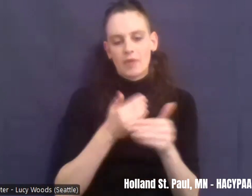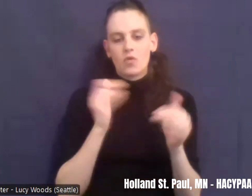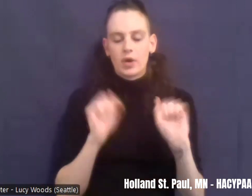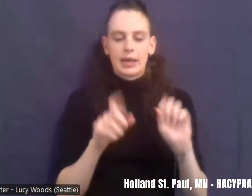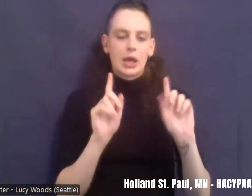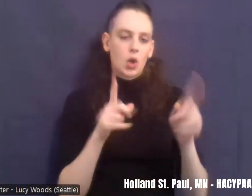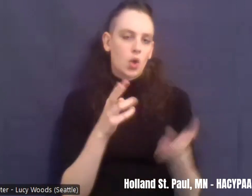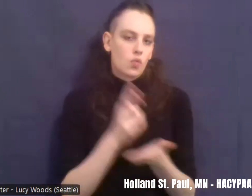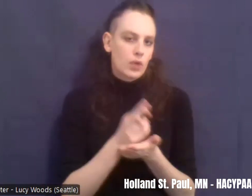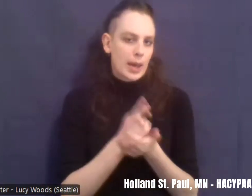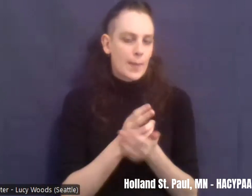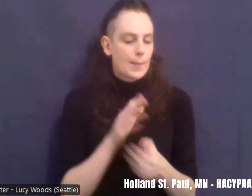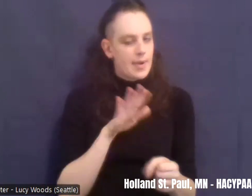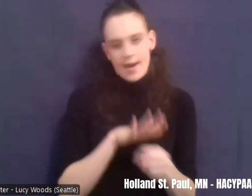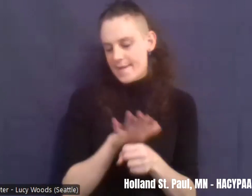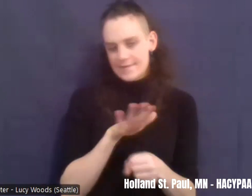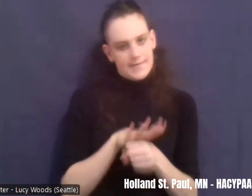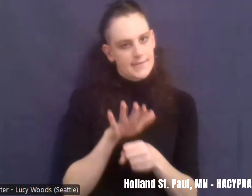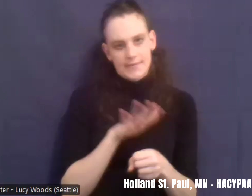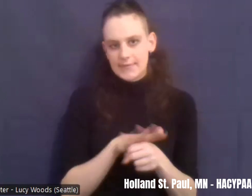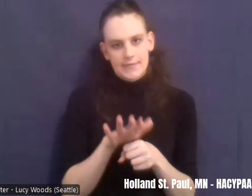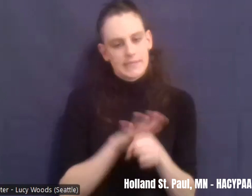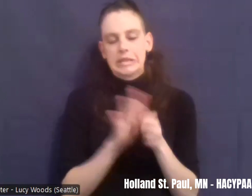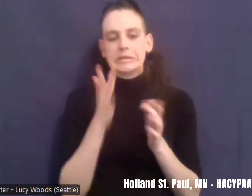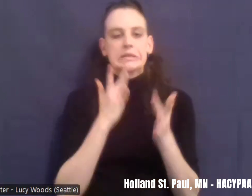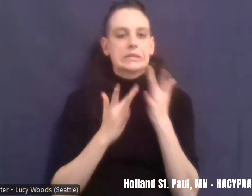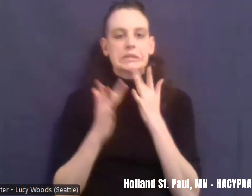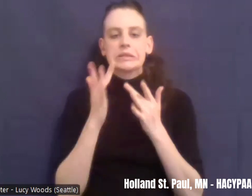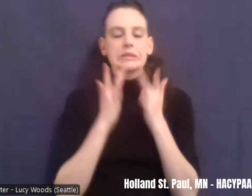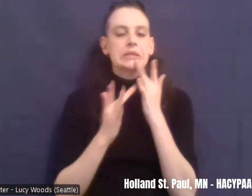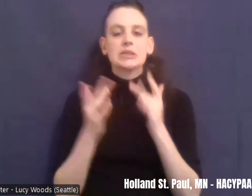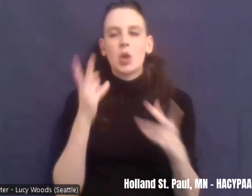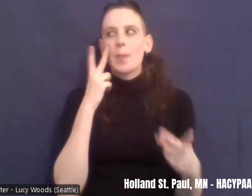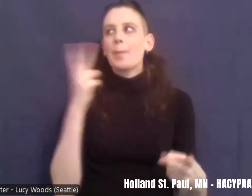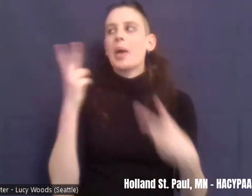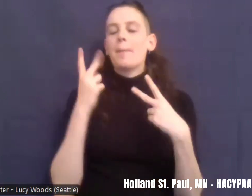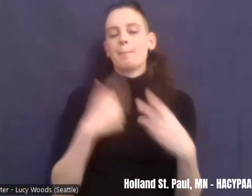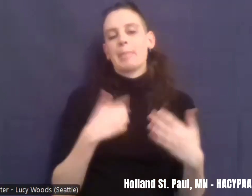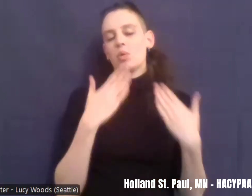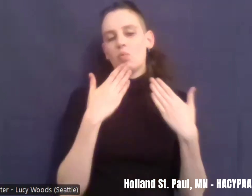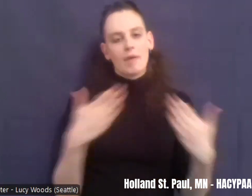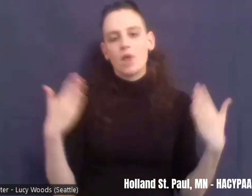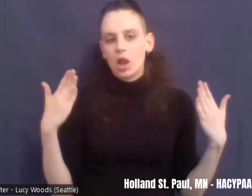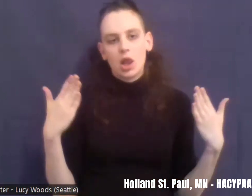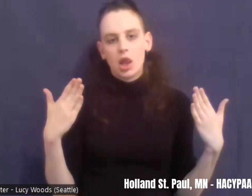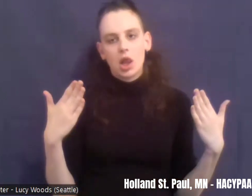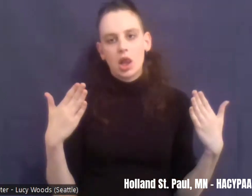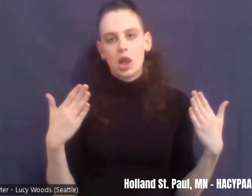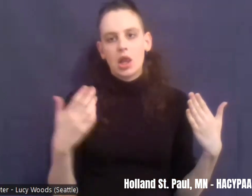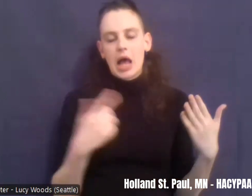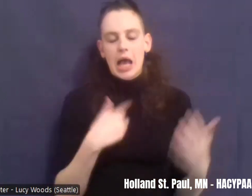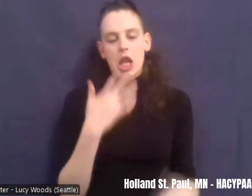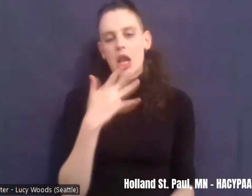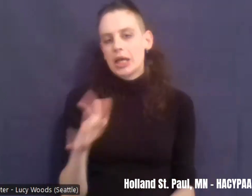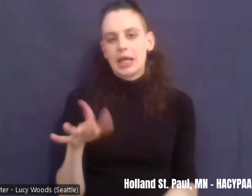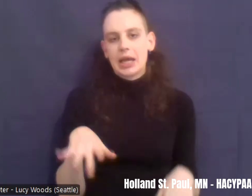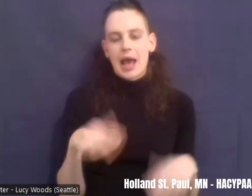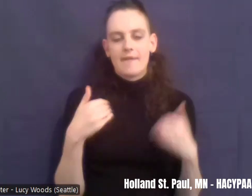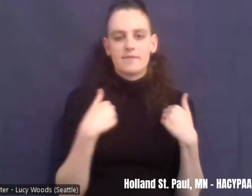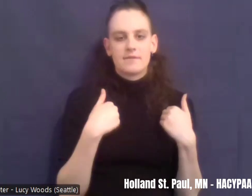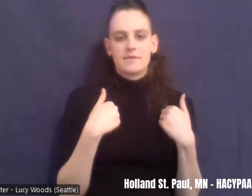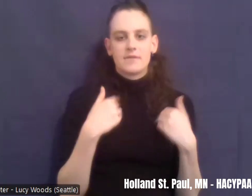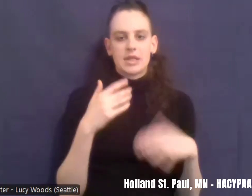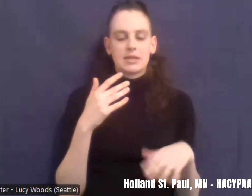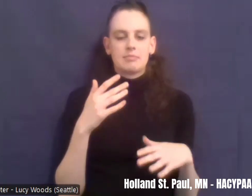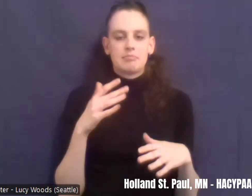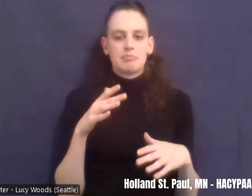like in hindsight, I'm super grateful for the opportunity that I was like one of the people who was like lucky enough to get a bed. And I was just like introduced